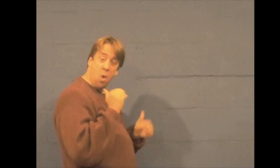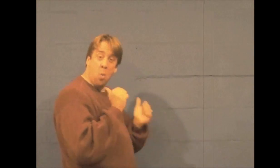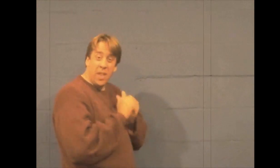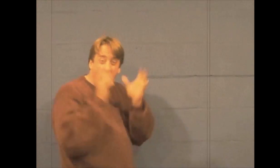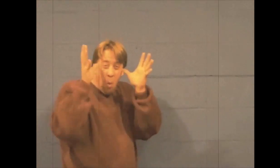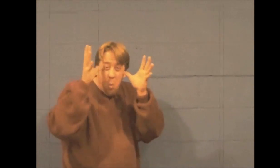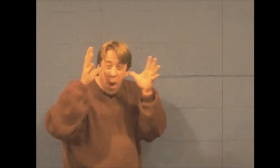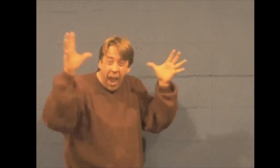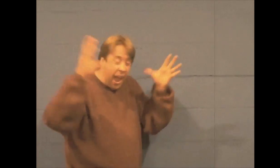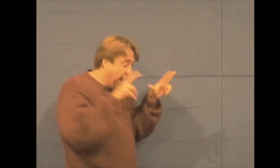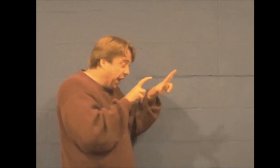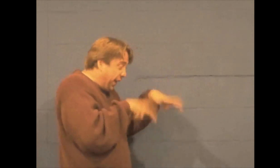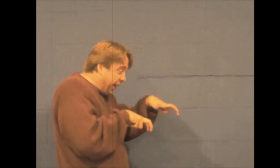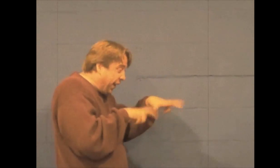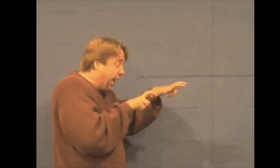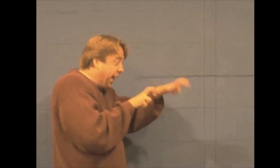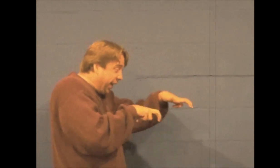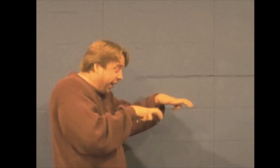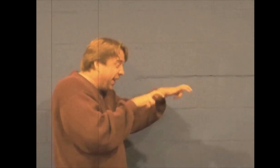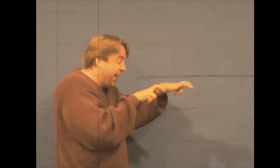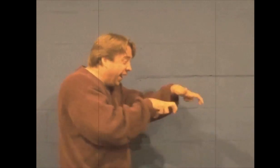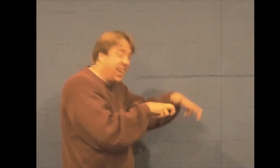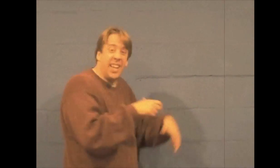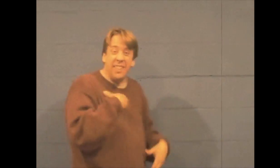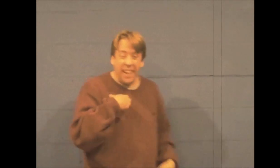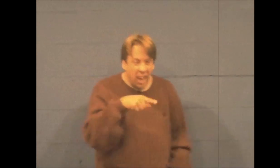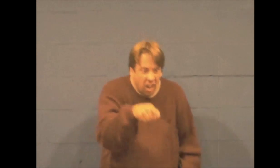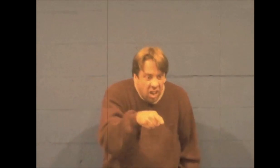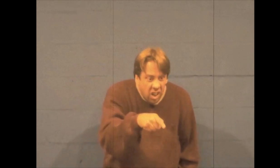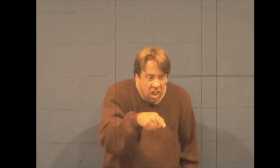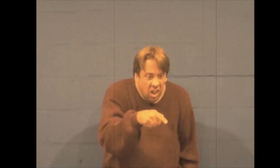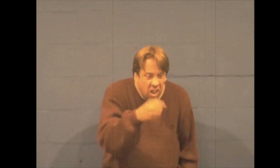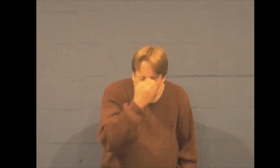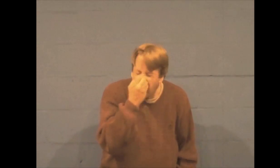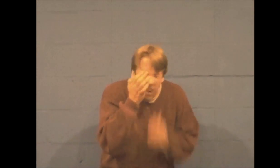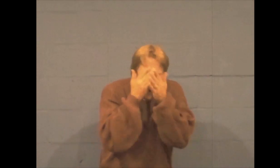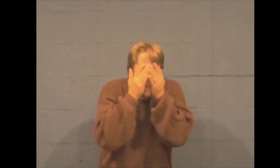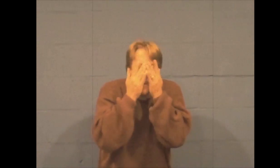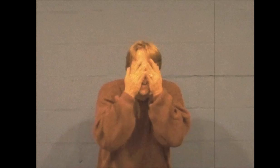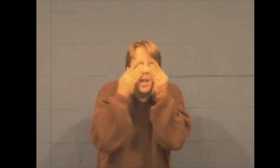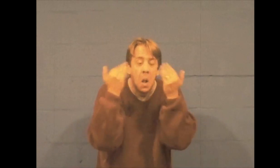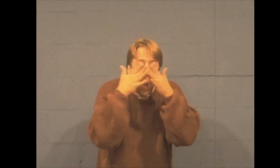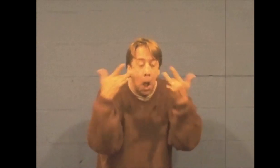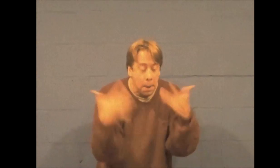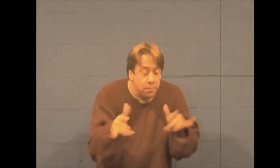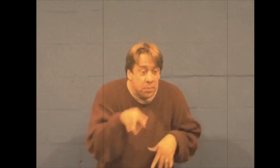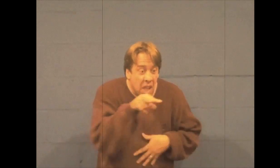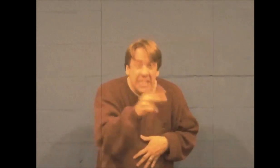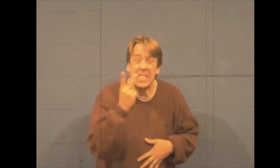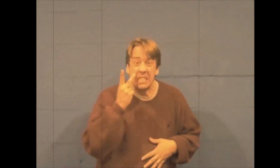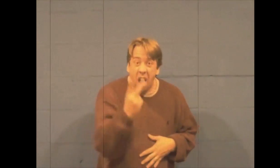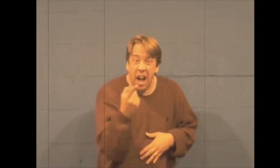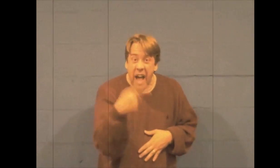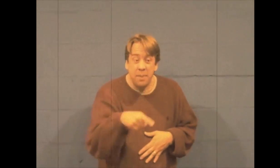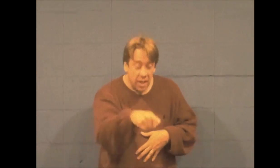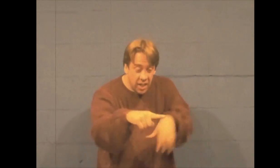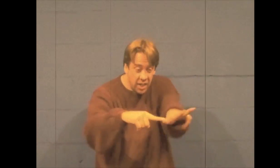mall there. And this fat guy with some reindeers in front of him. And I wiped my eyes,